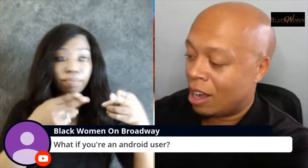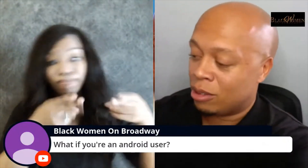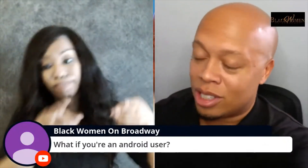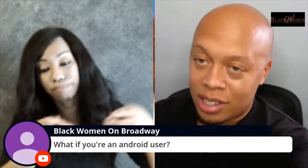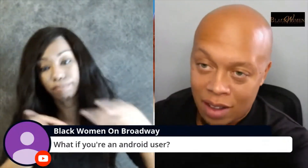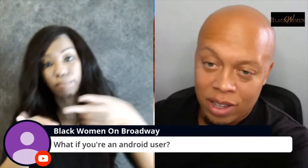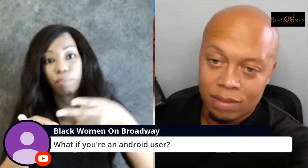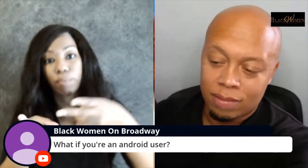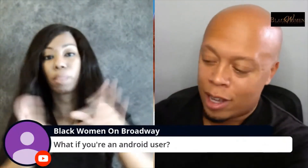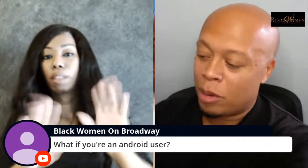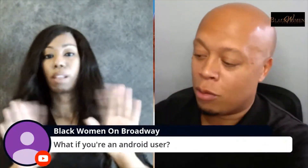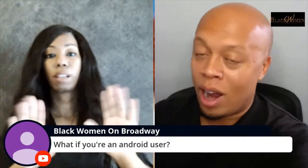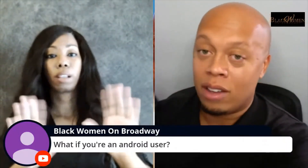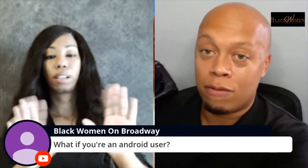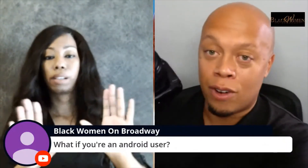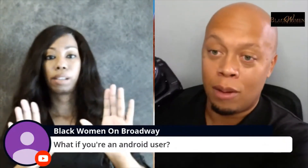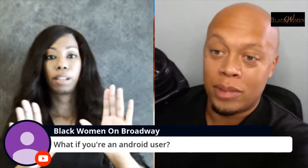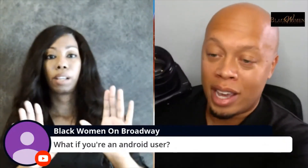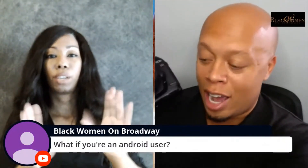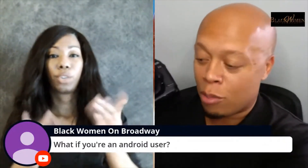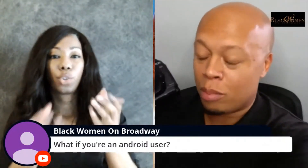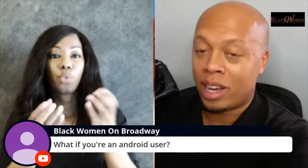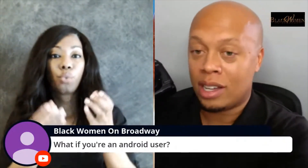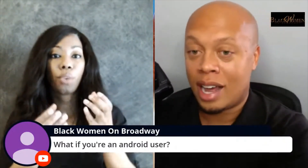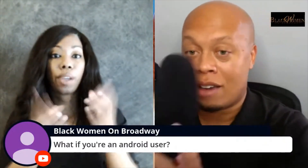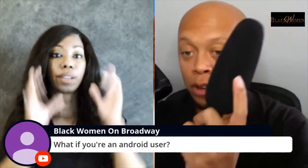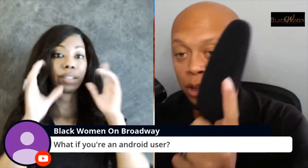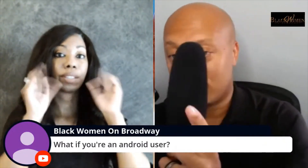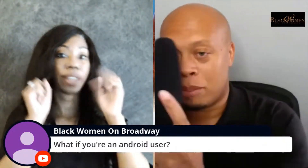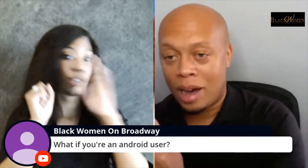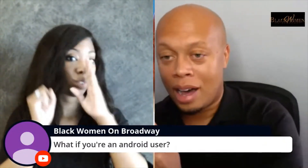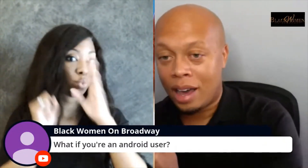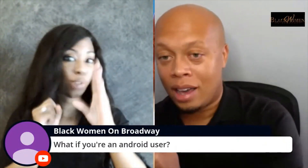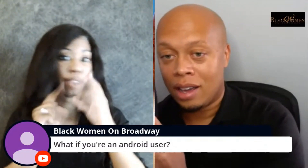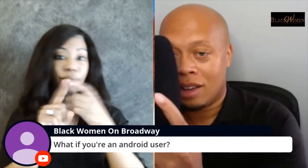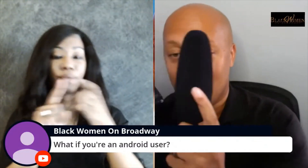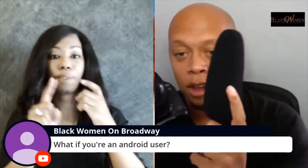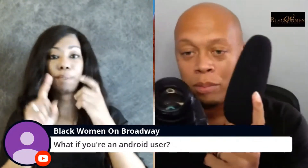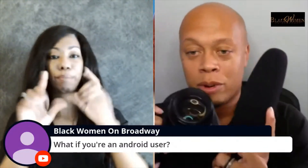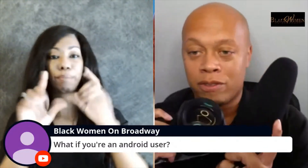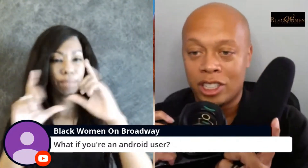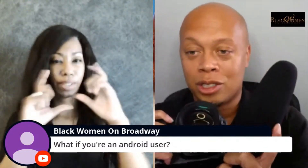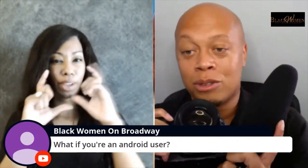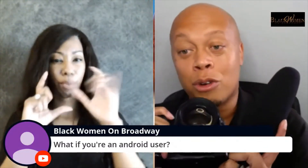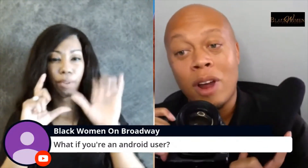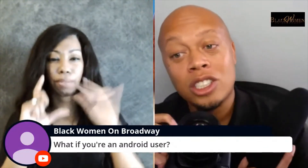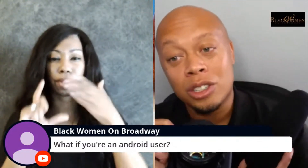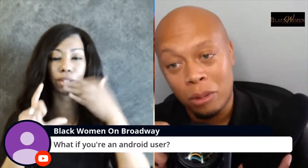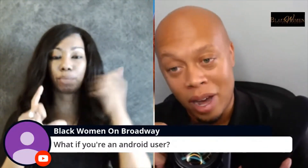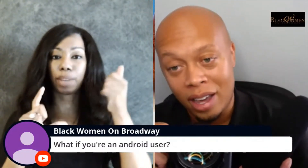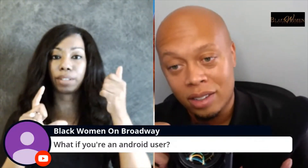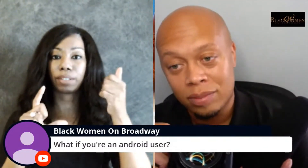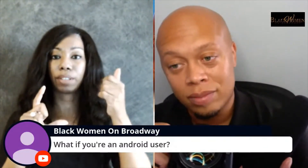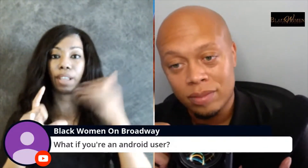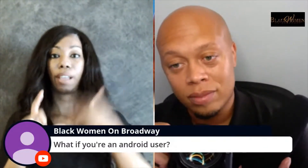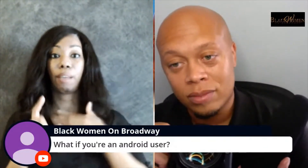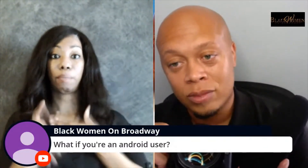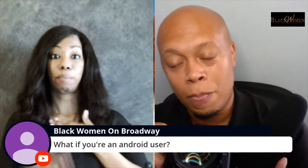the sound. You just have it coming right from the camera, because I've hooked my professional directional